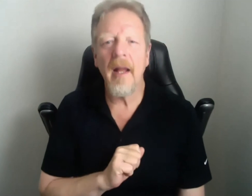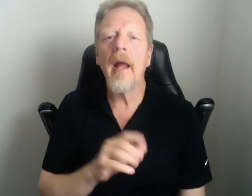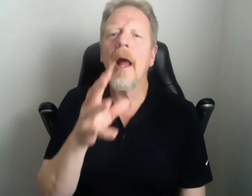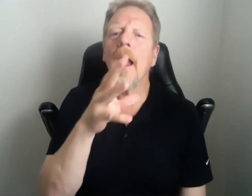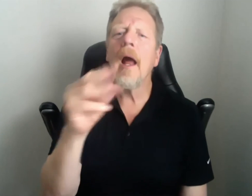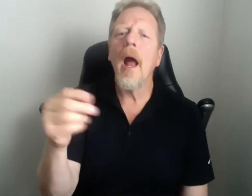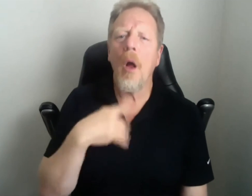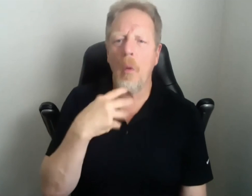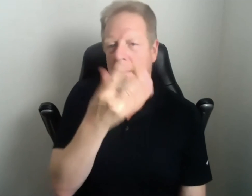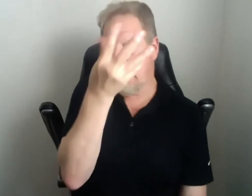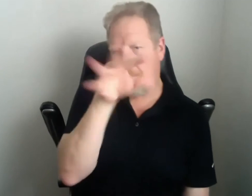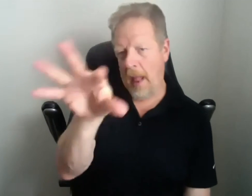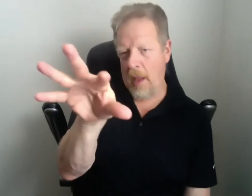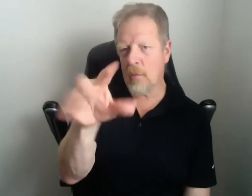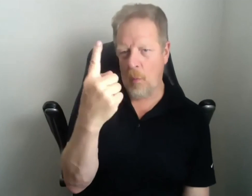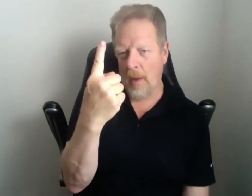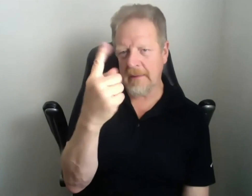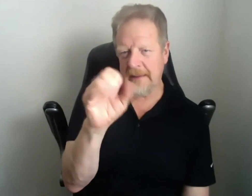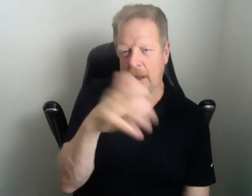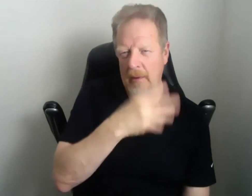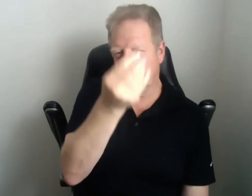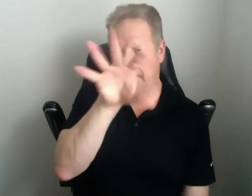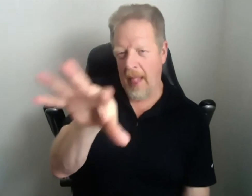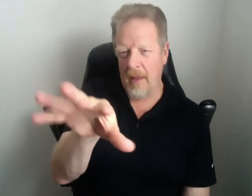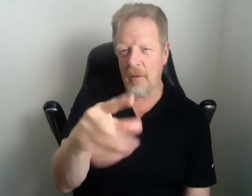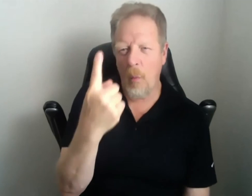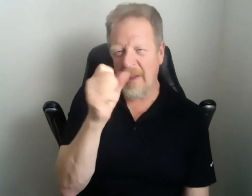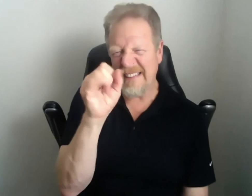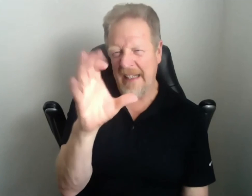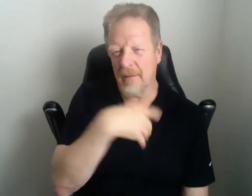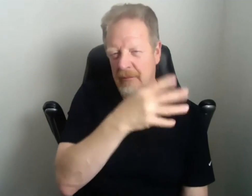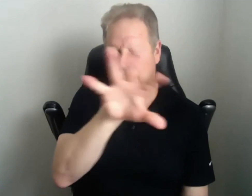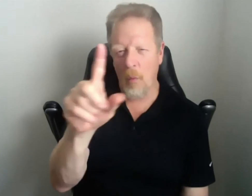And I will spotlight him. Give me one moment. It takes just 1 second.